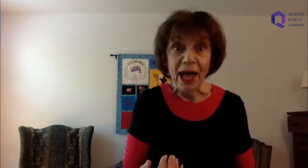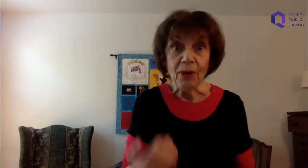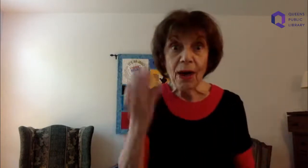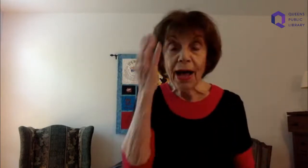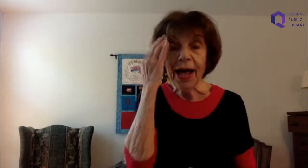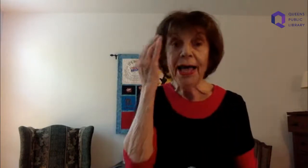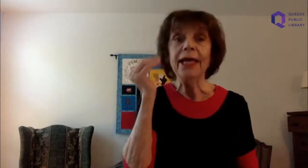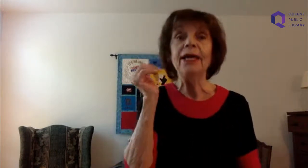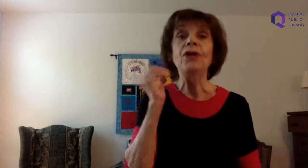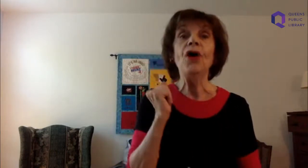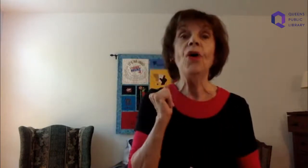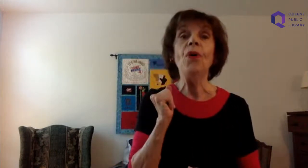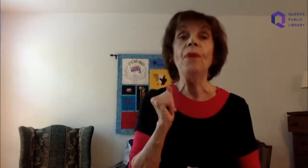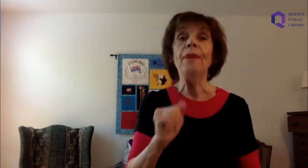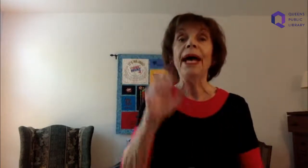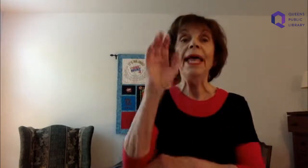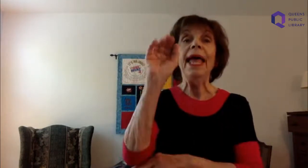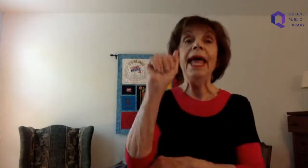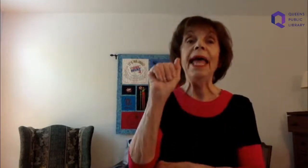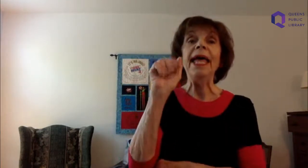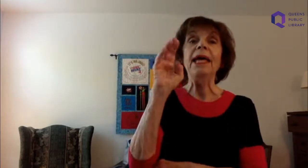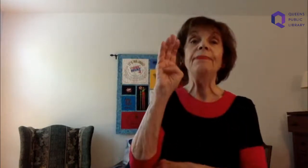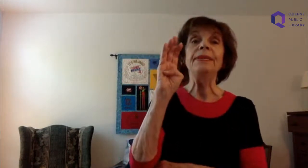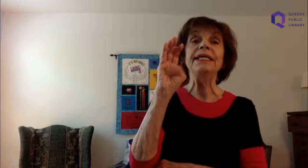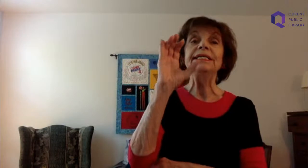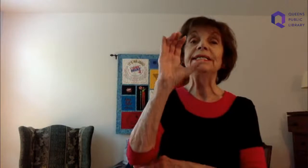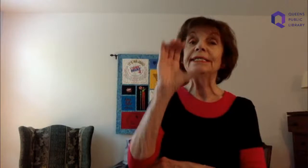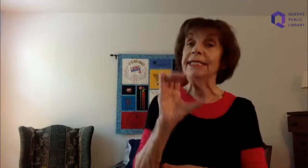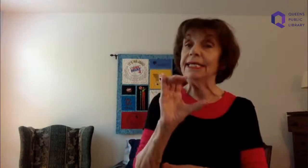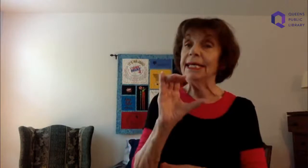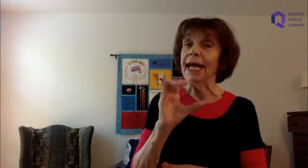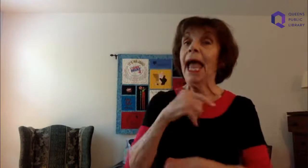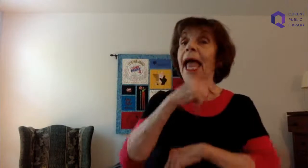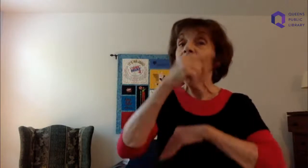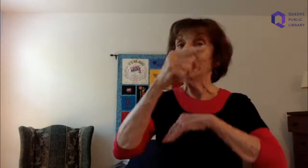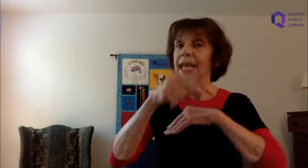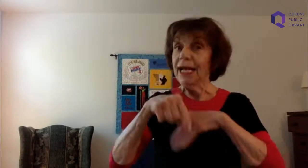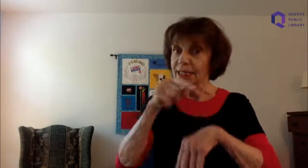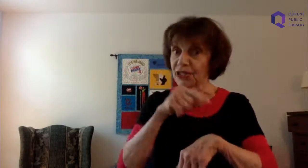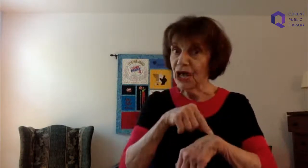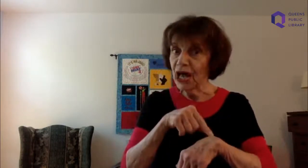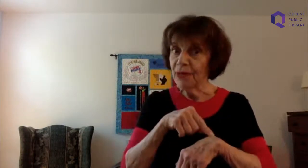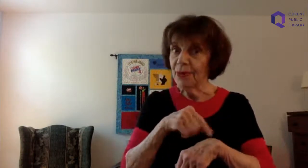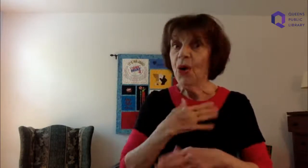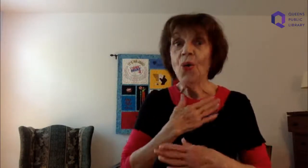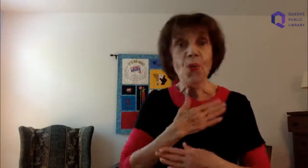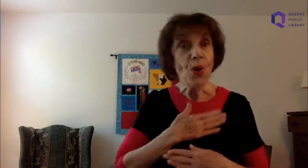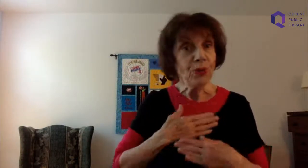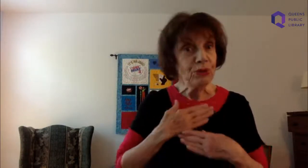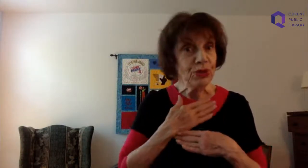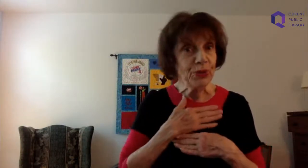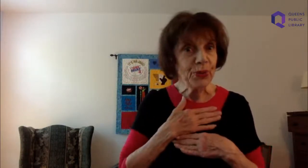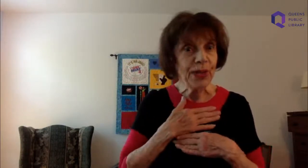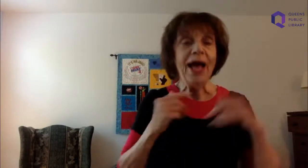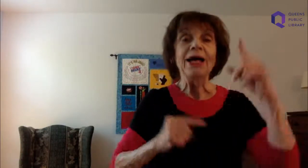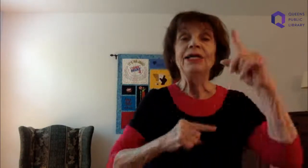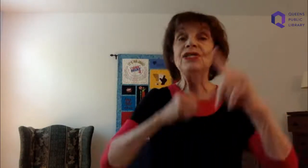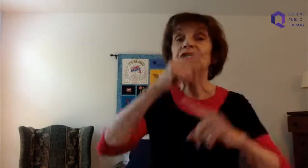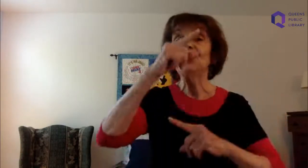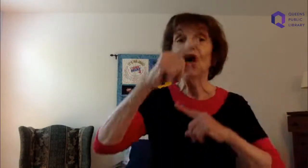Now I know my A, B, C. Next time, won't you